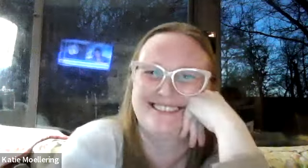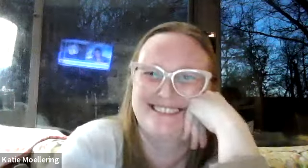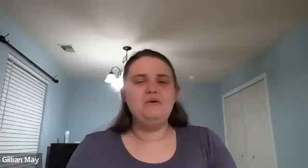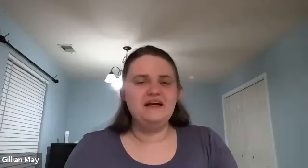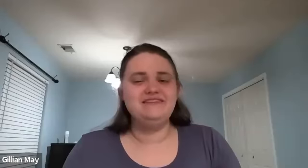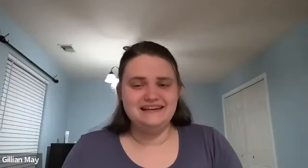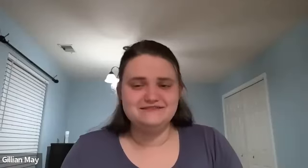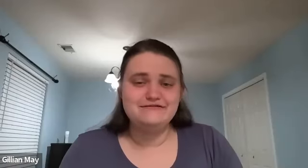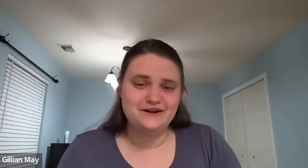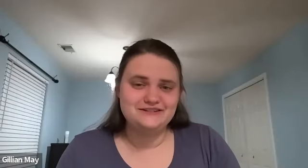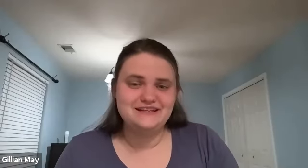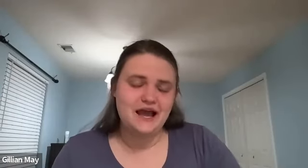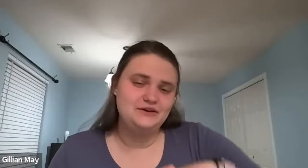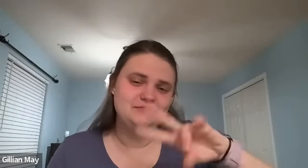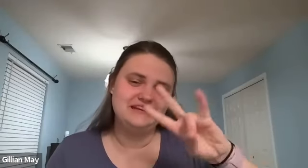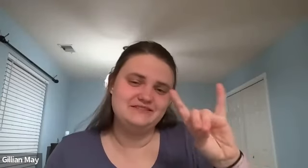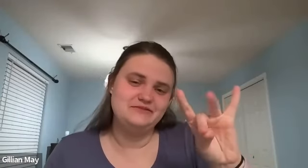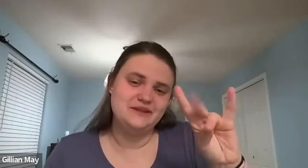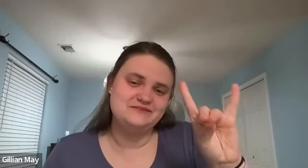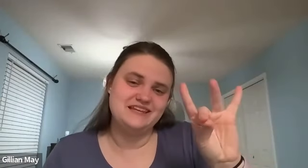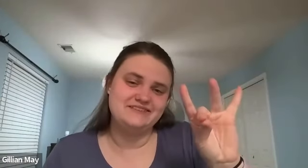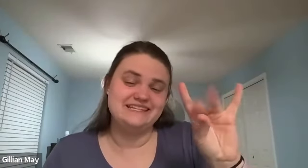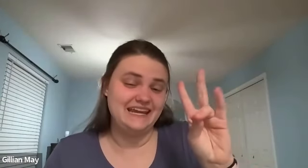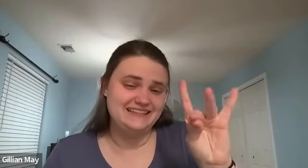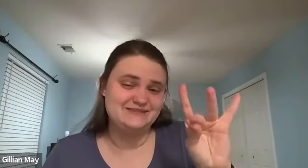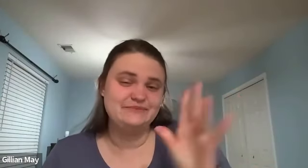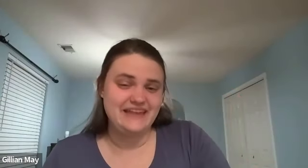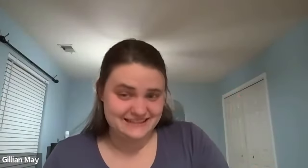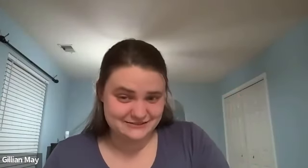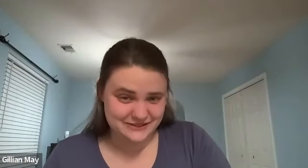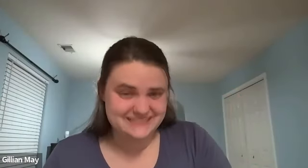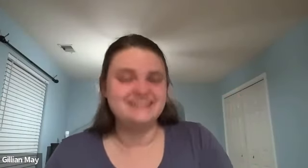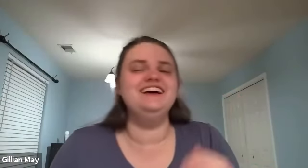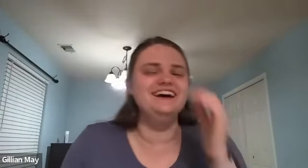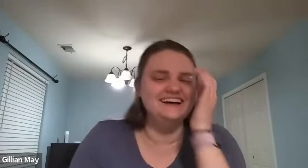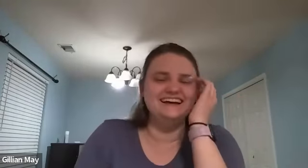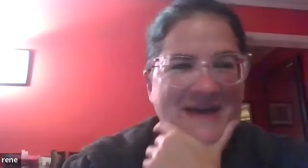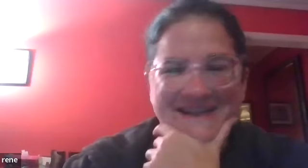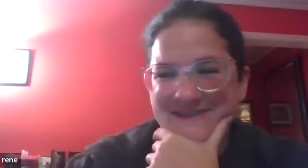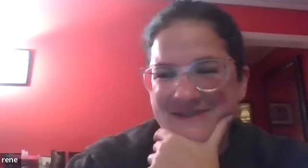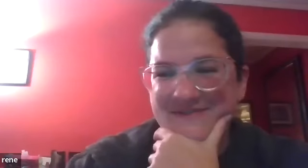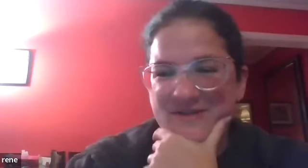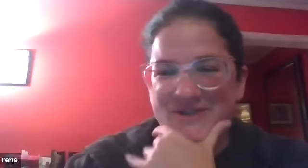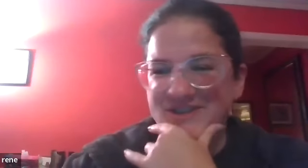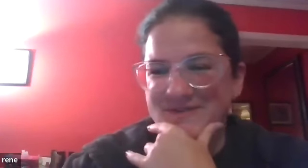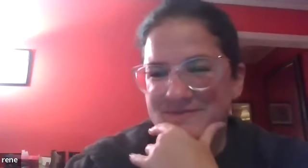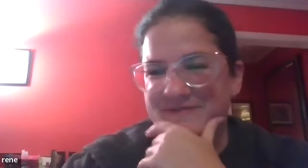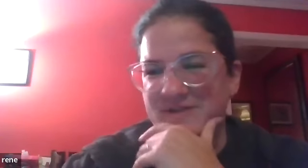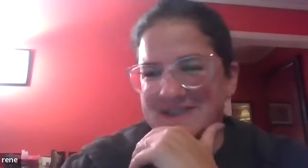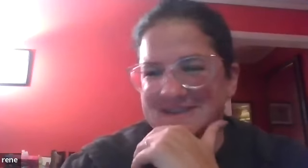I won't lie, that is a first. I normally get them flipped of 7s and 8s, but that is a first. I was so bad at this one, even though we just reviewed it. That's